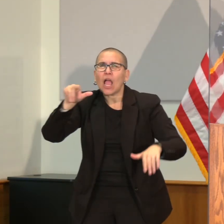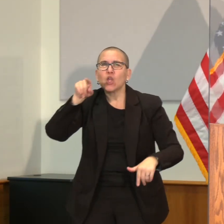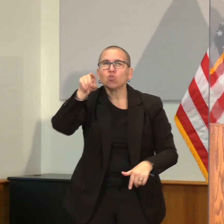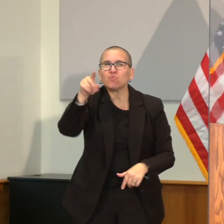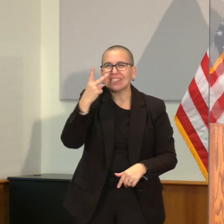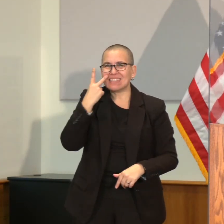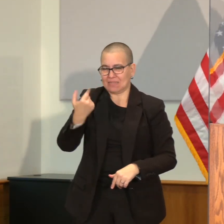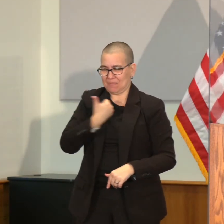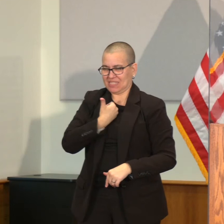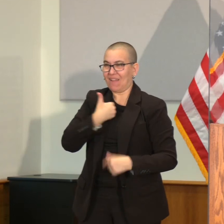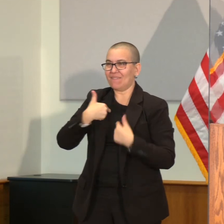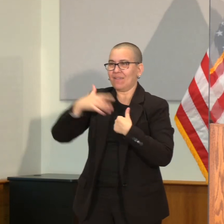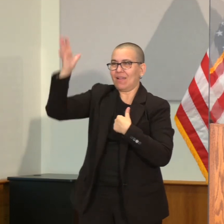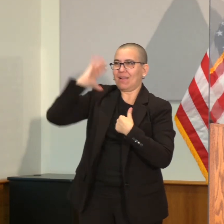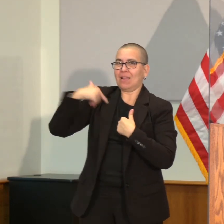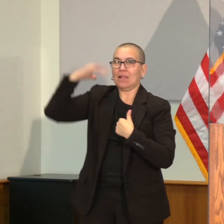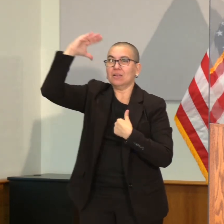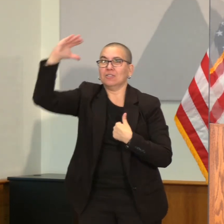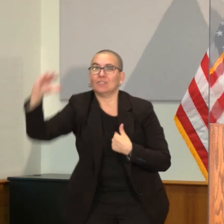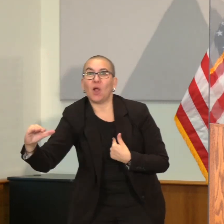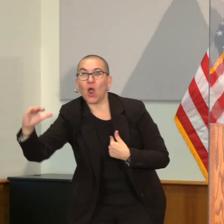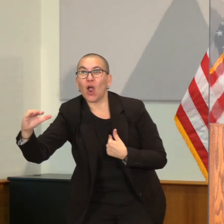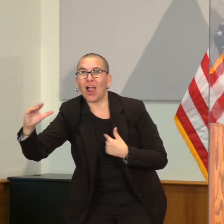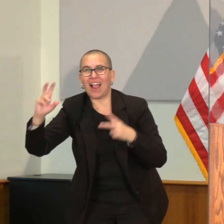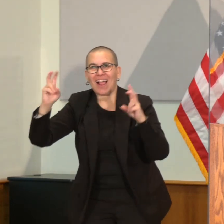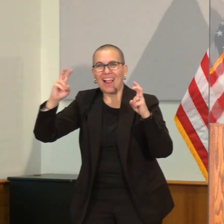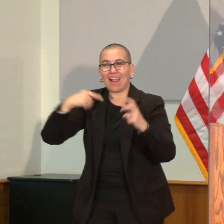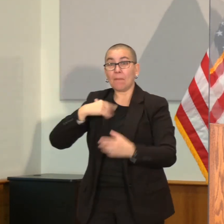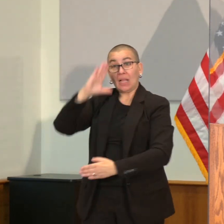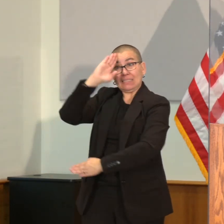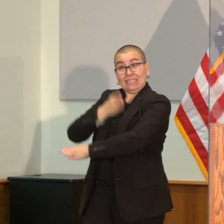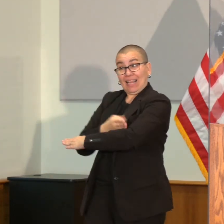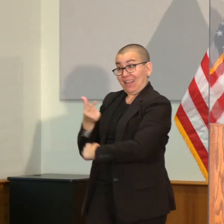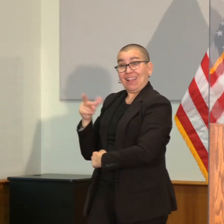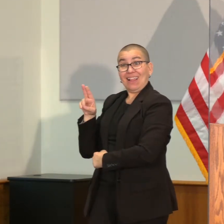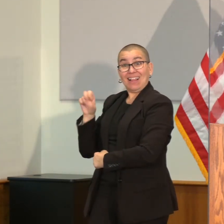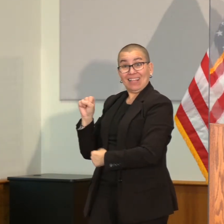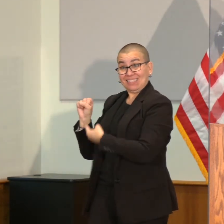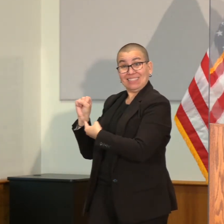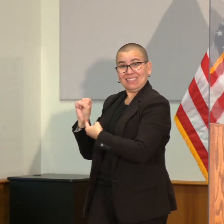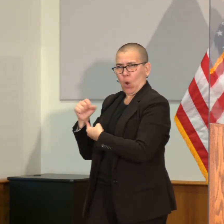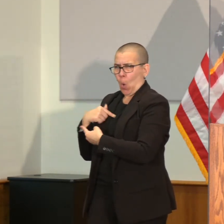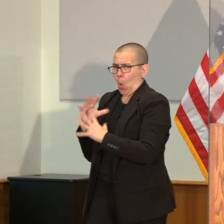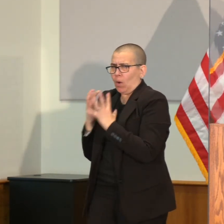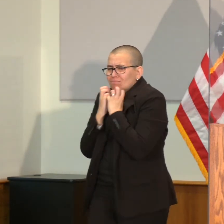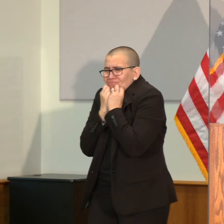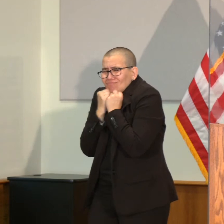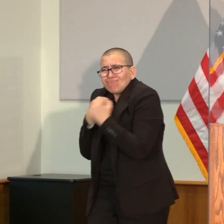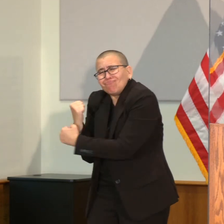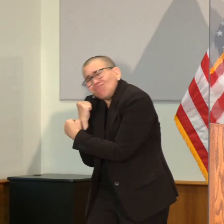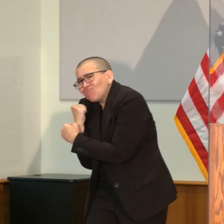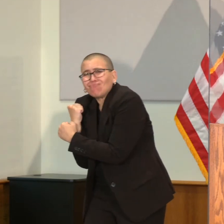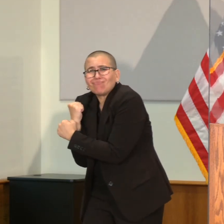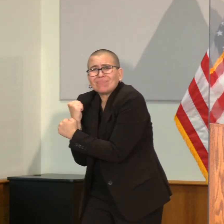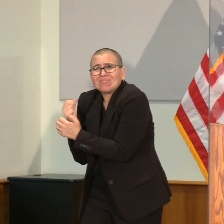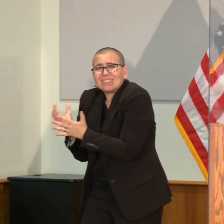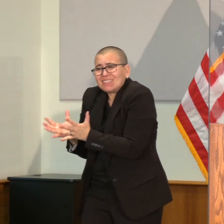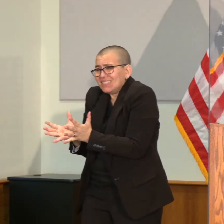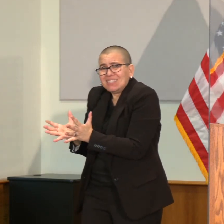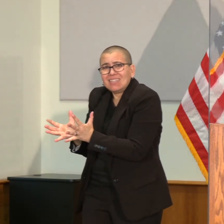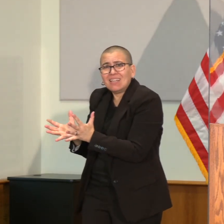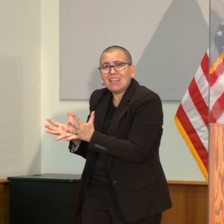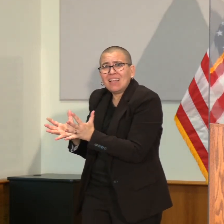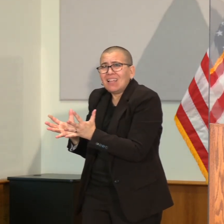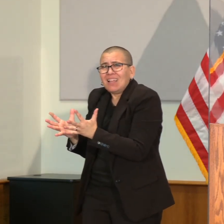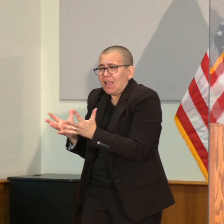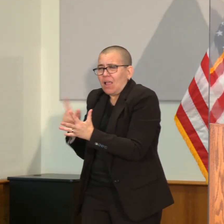Gus, who is not diligent in math, but who I love with all my heart. And I think and ask